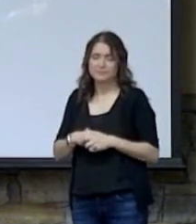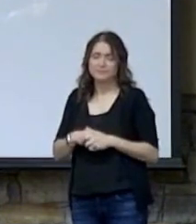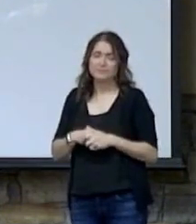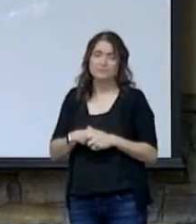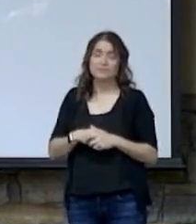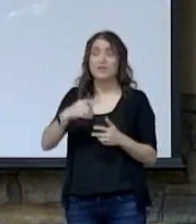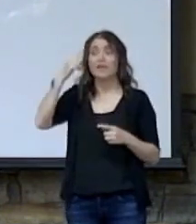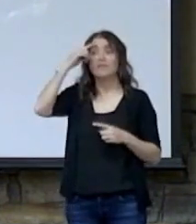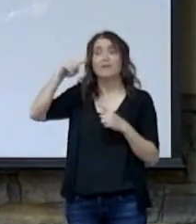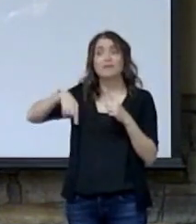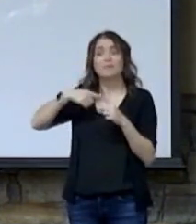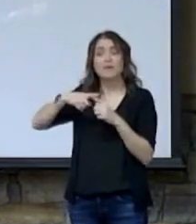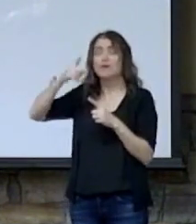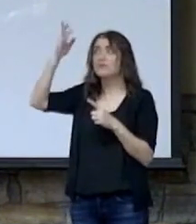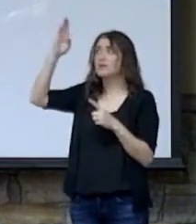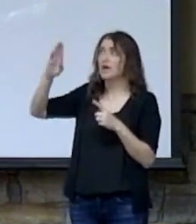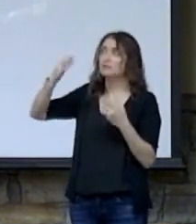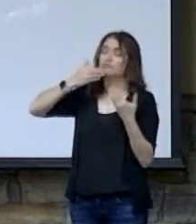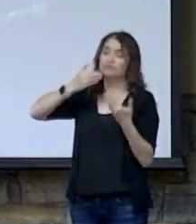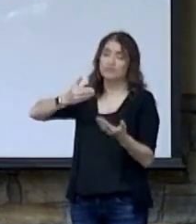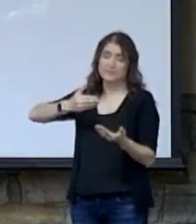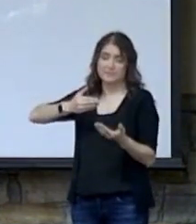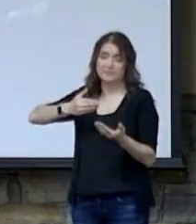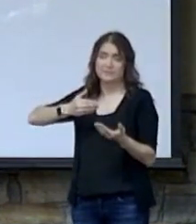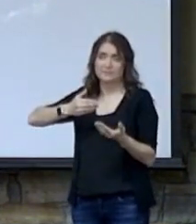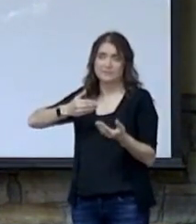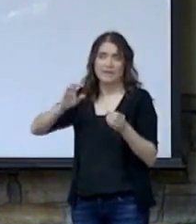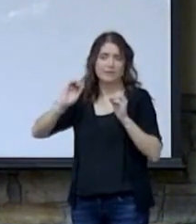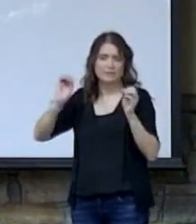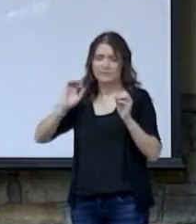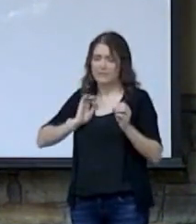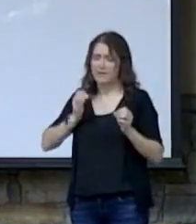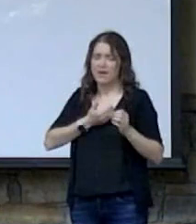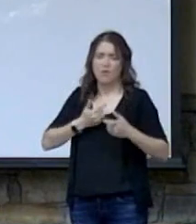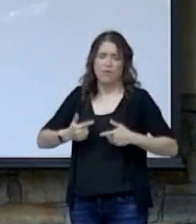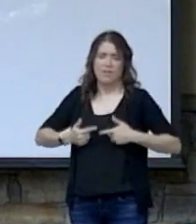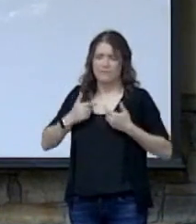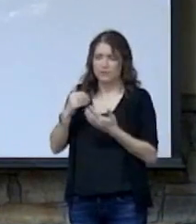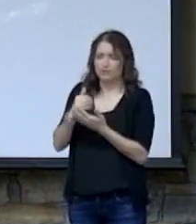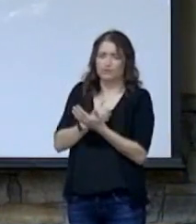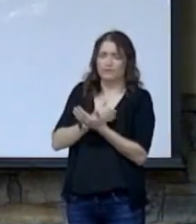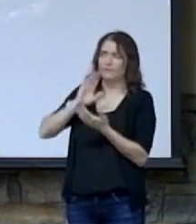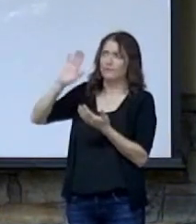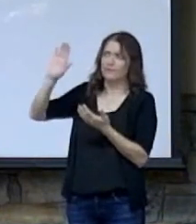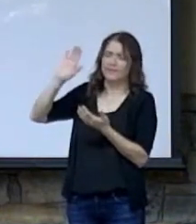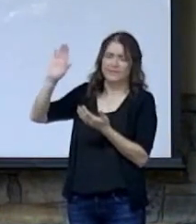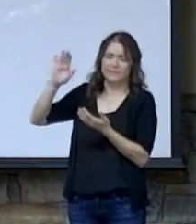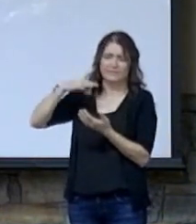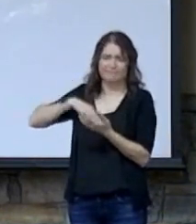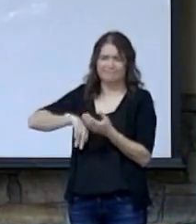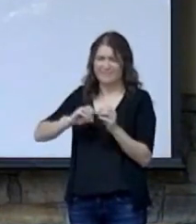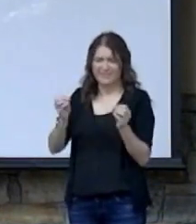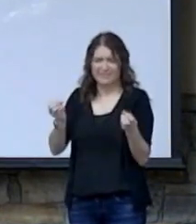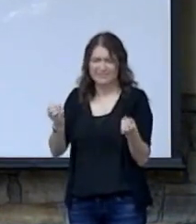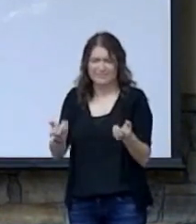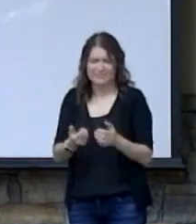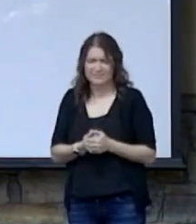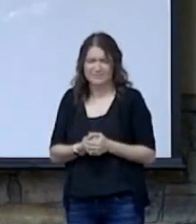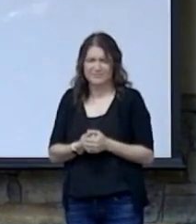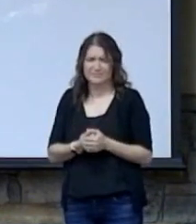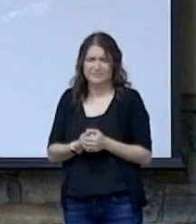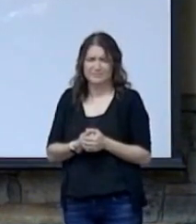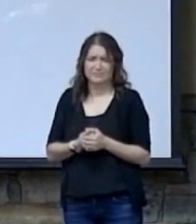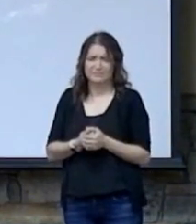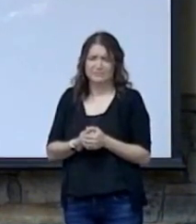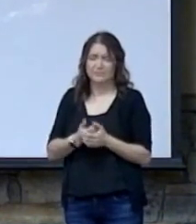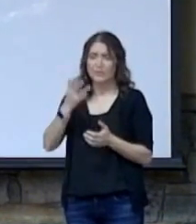We think about God's goodness. There's nothing in our lives that deserve that. Nothing. It was